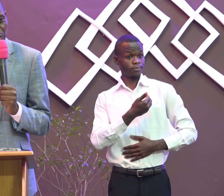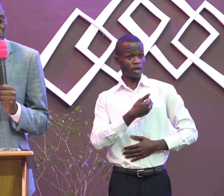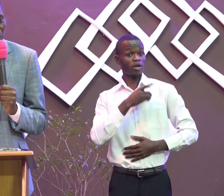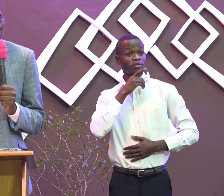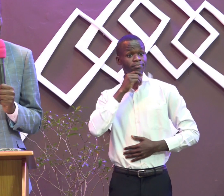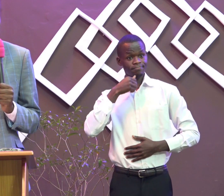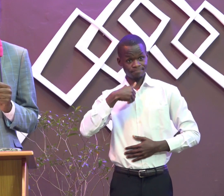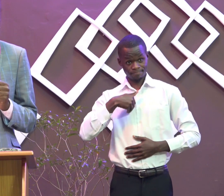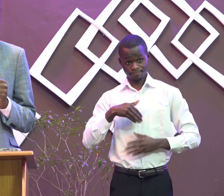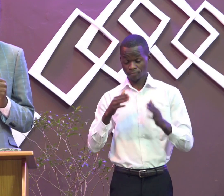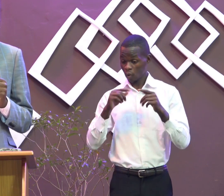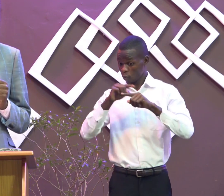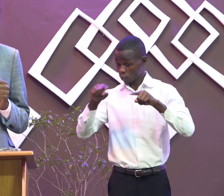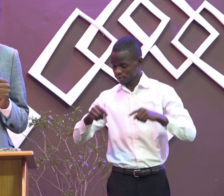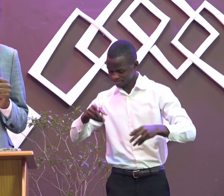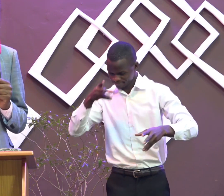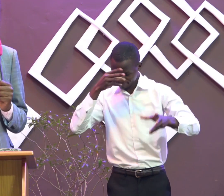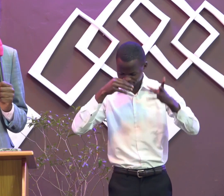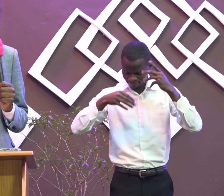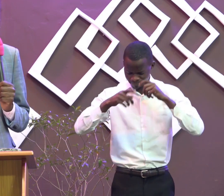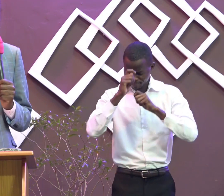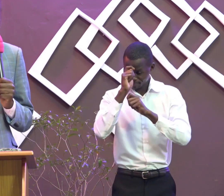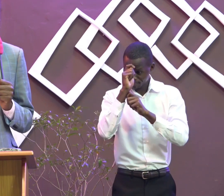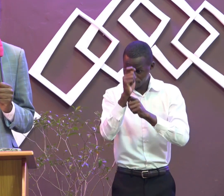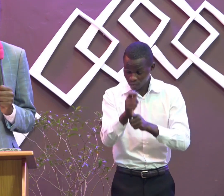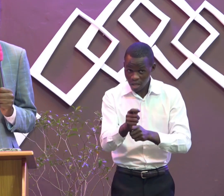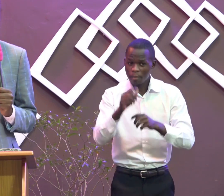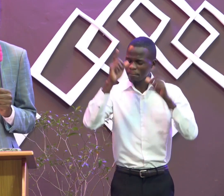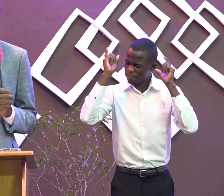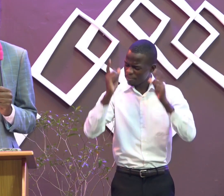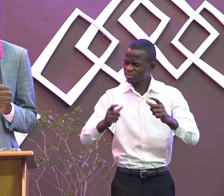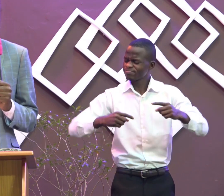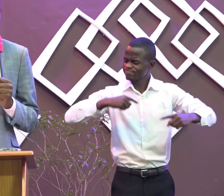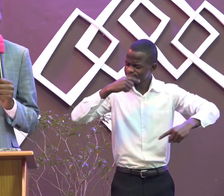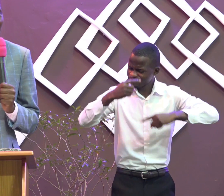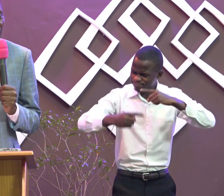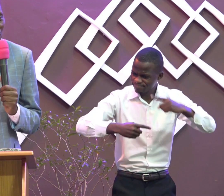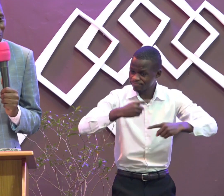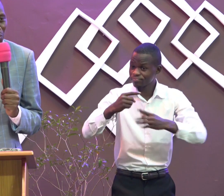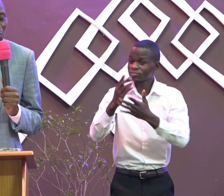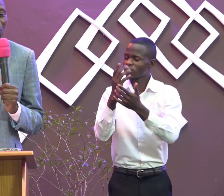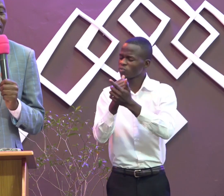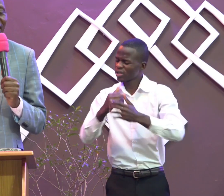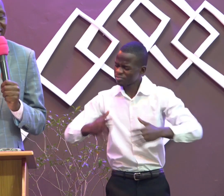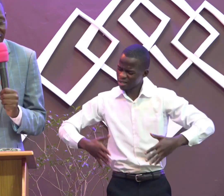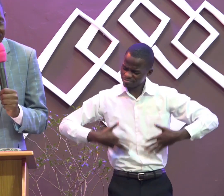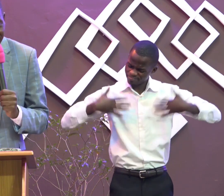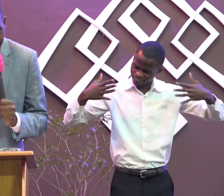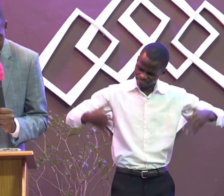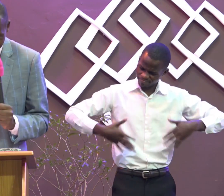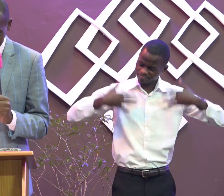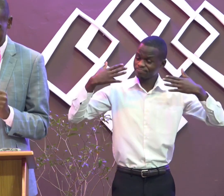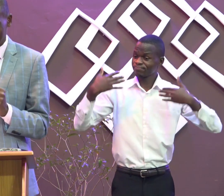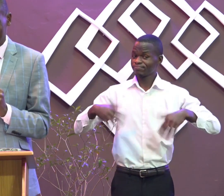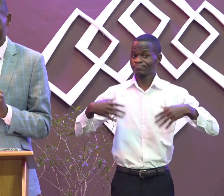bayi girizo kugonda, tutekwa butekwa chitu alamaso, ate tuasa nyusena nyo, yatu wado muntu asani